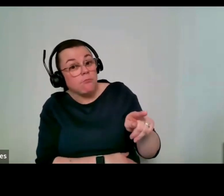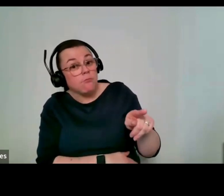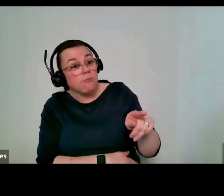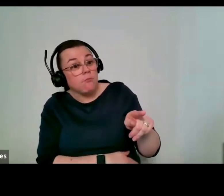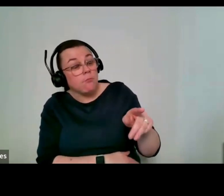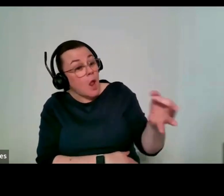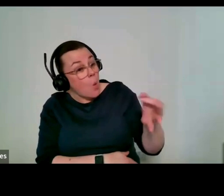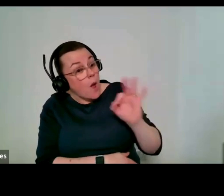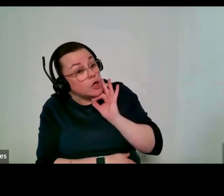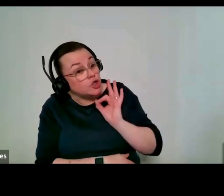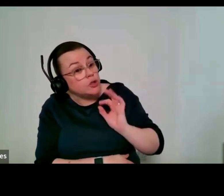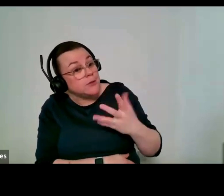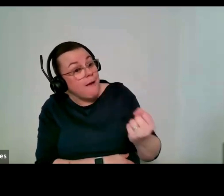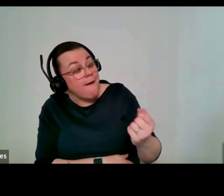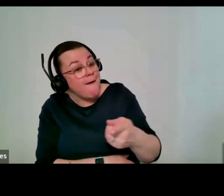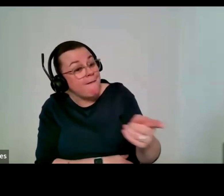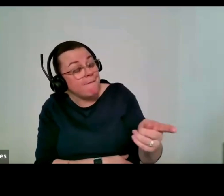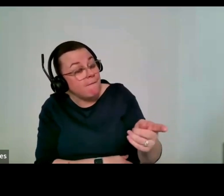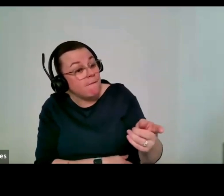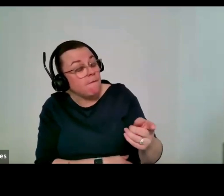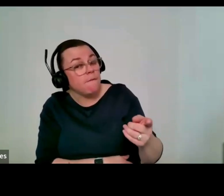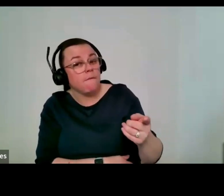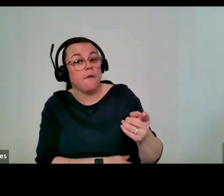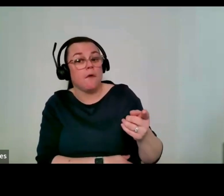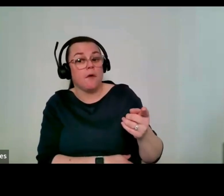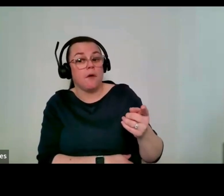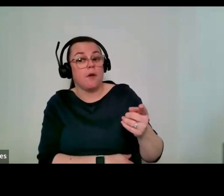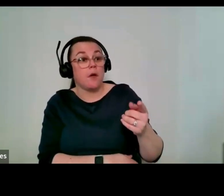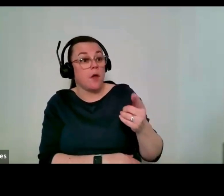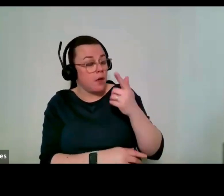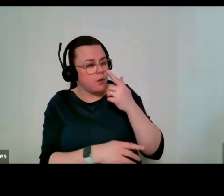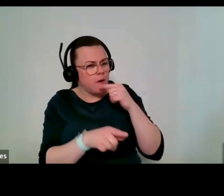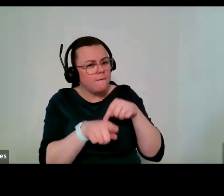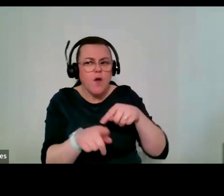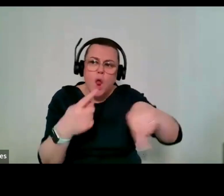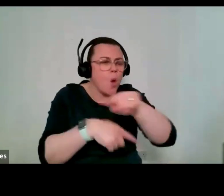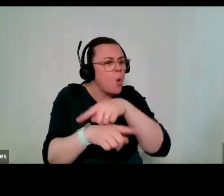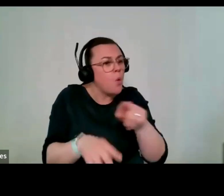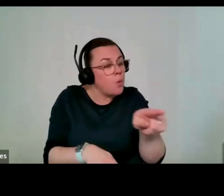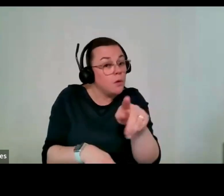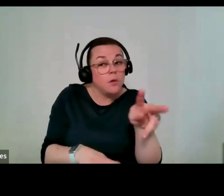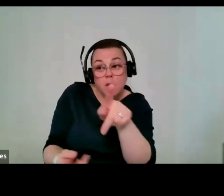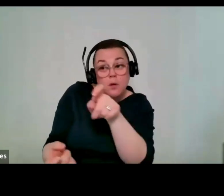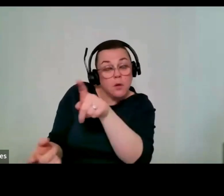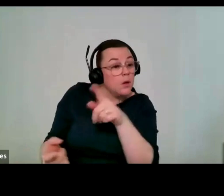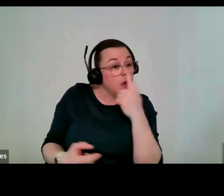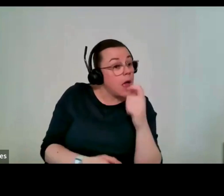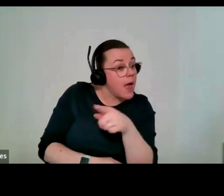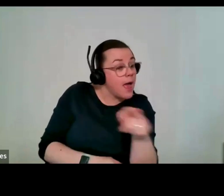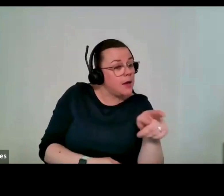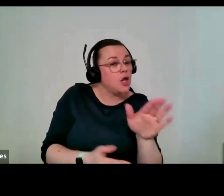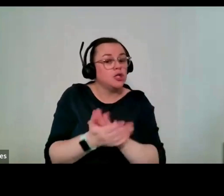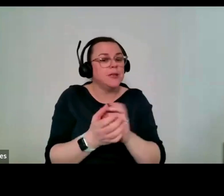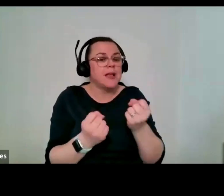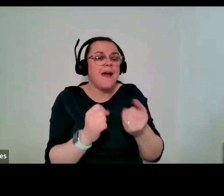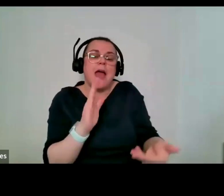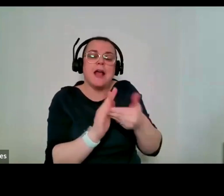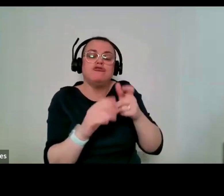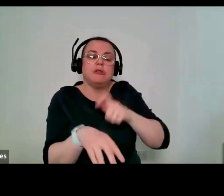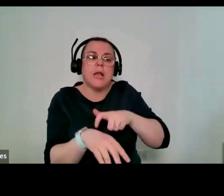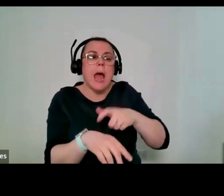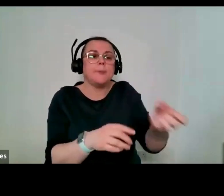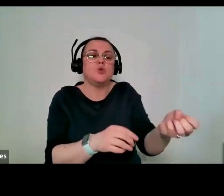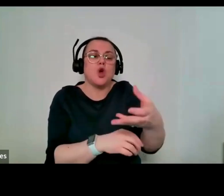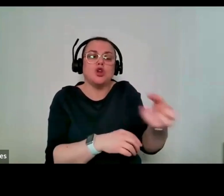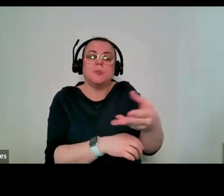any questions? Are they able to follow what's been said? And give them extra time to contribute